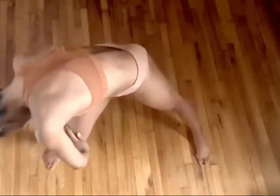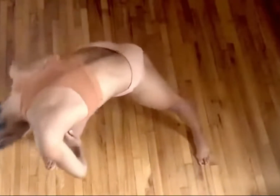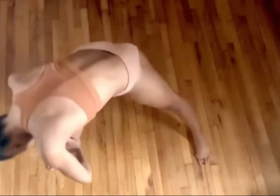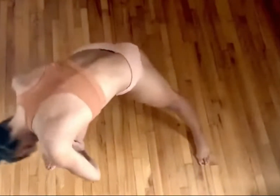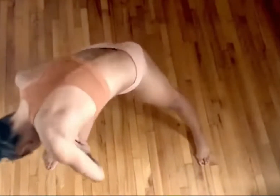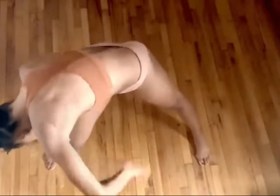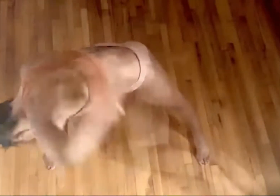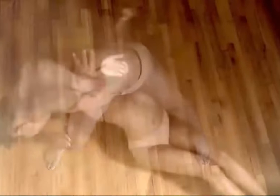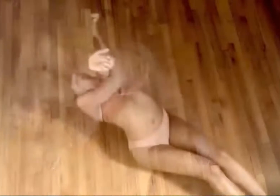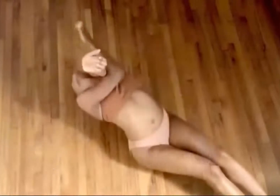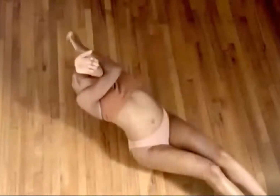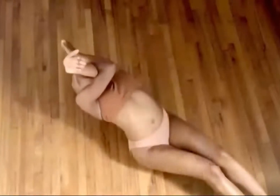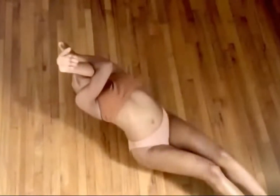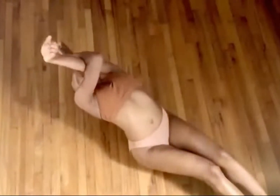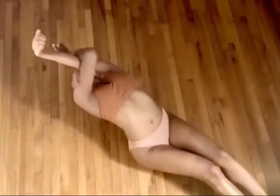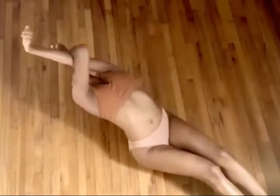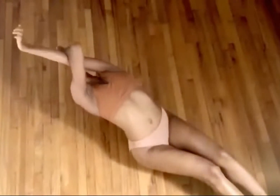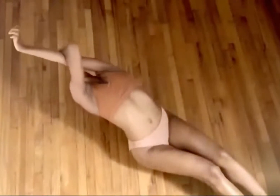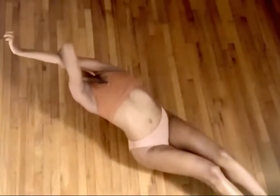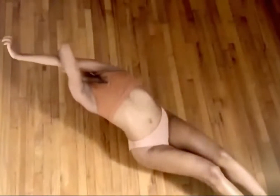you say?